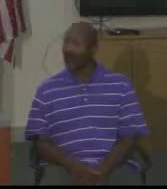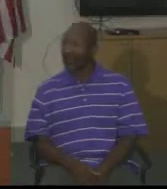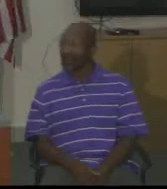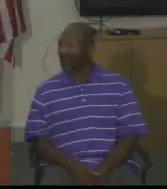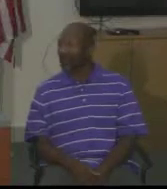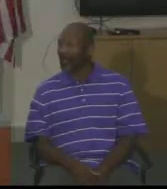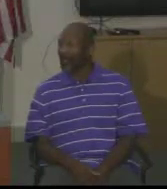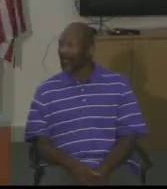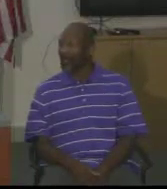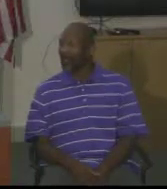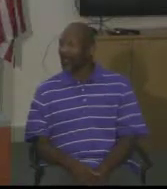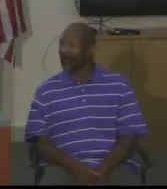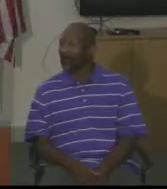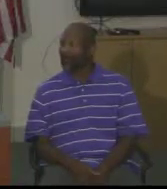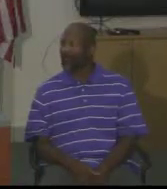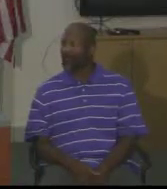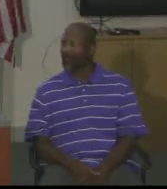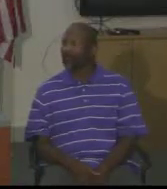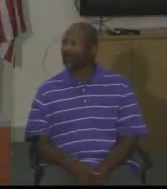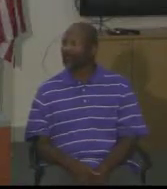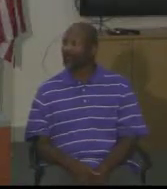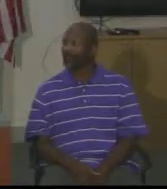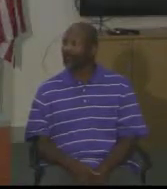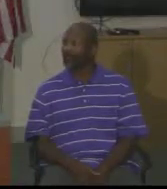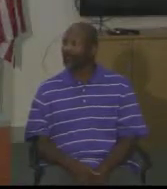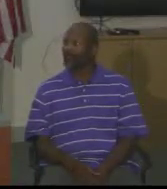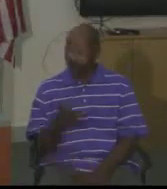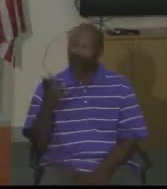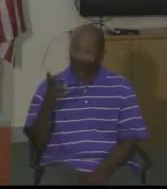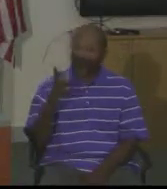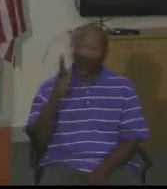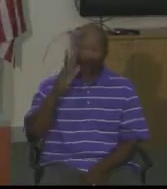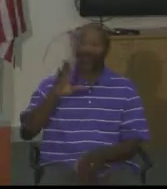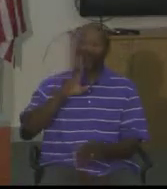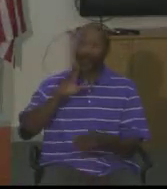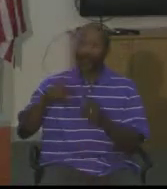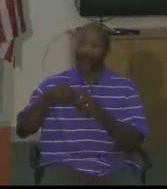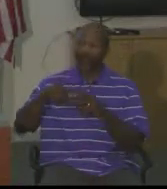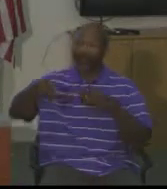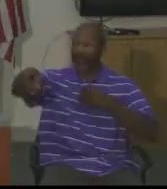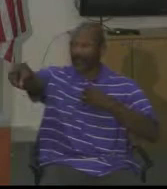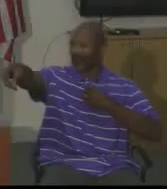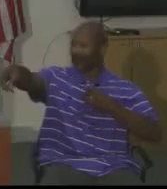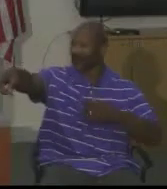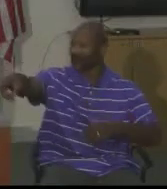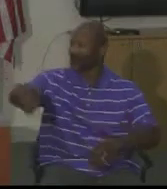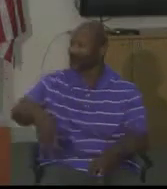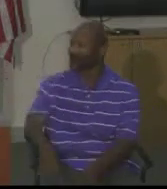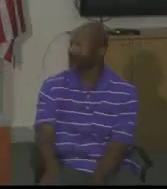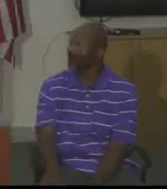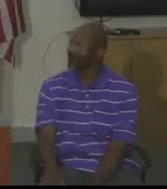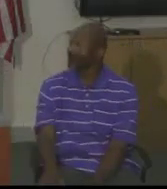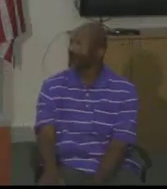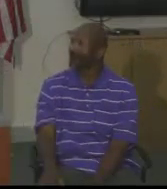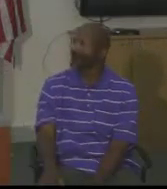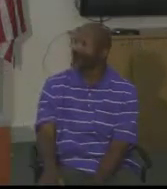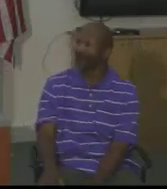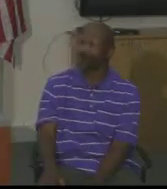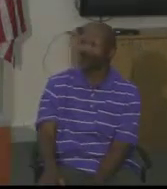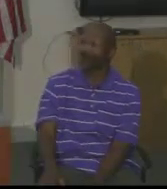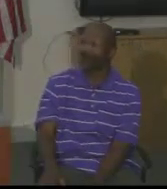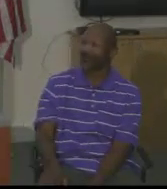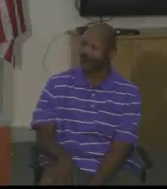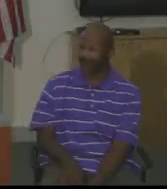Will it end one day, you think? No, we'll talk about that. Hold that thought. That was This is not hold